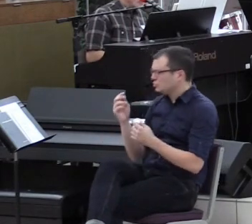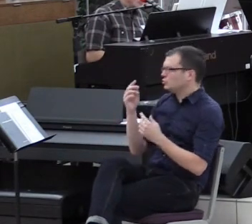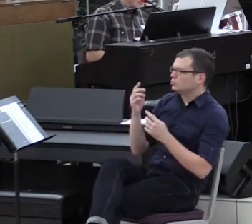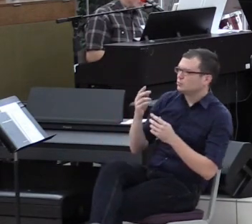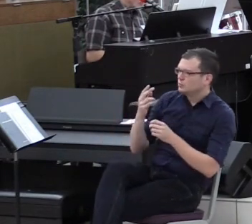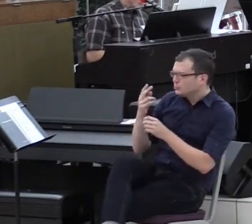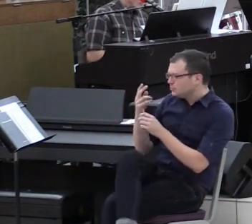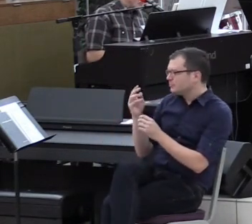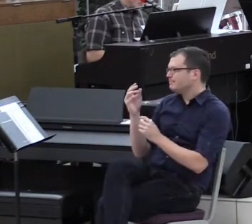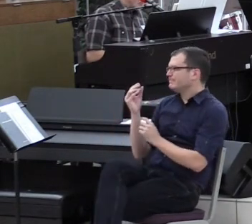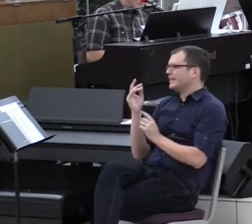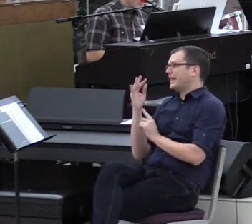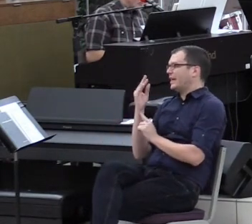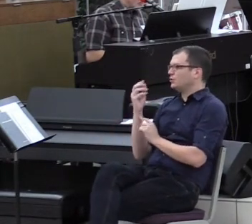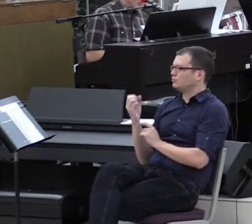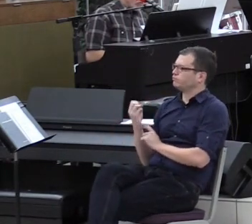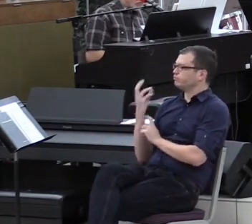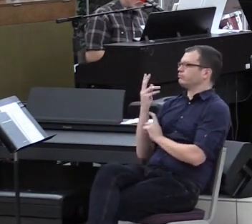and HIV.